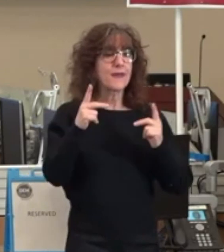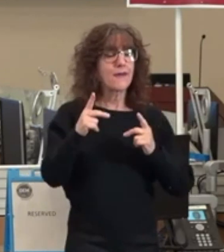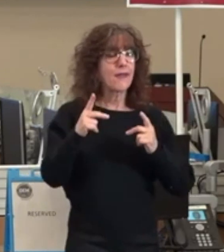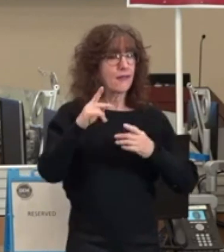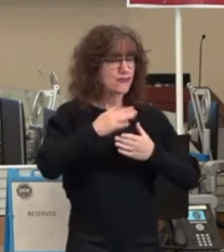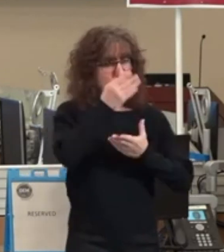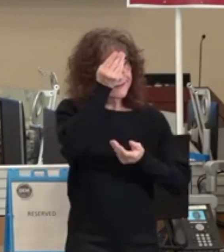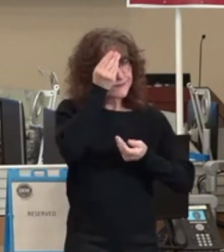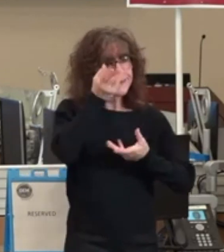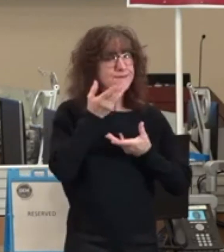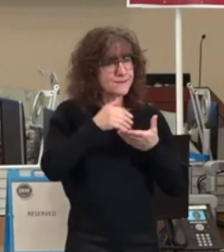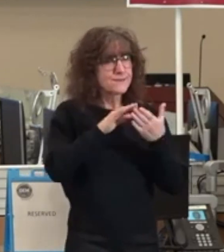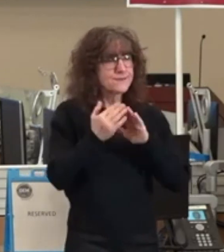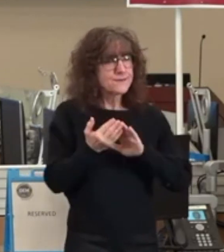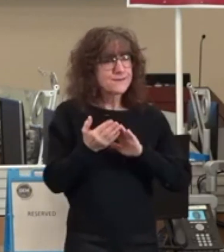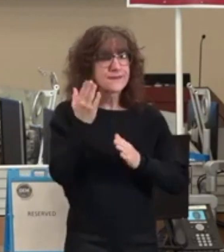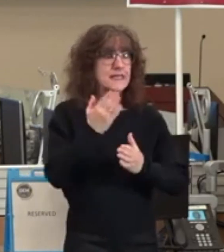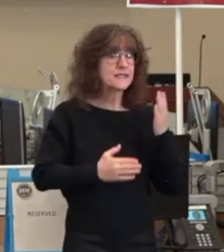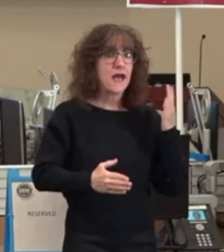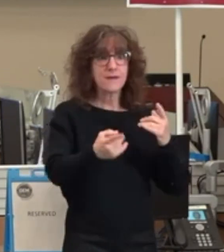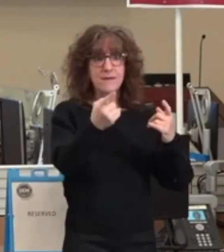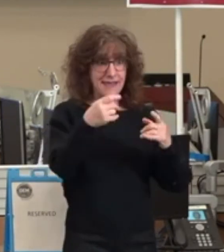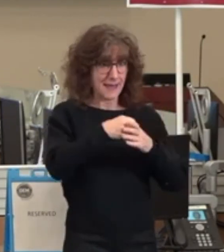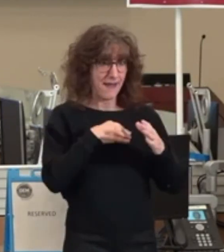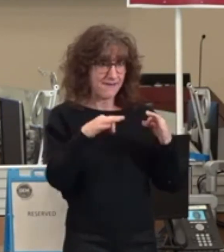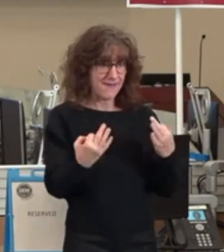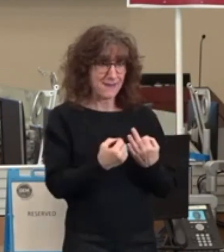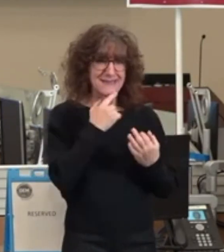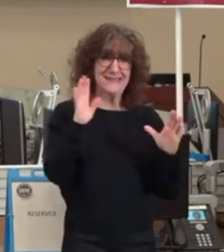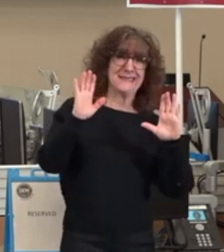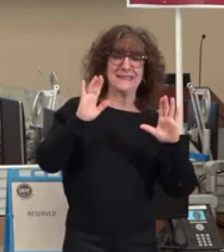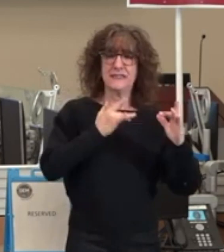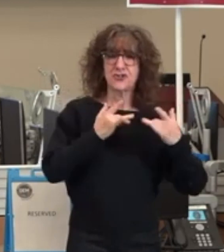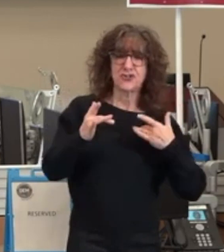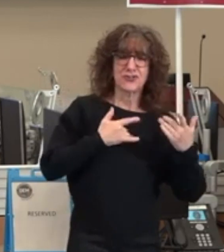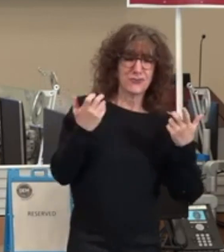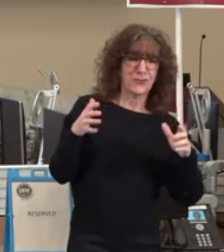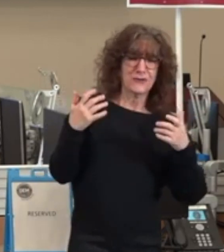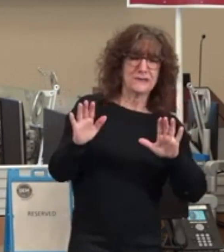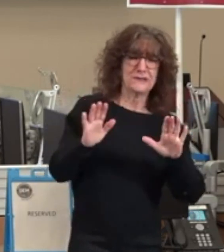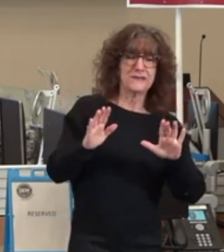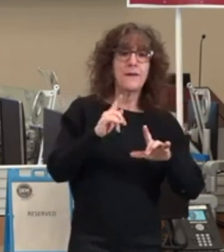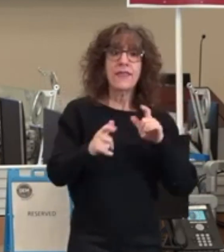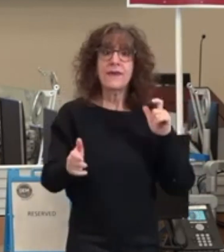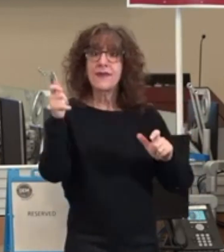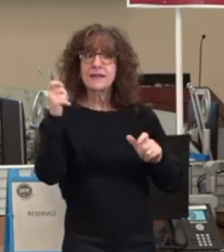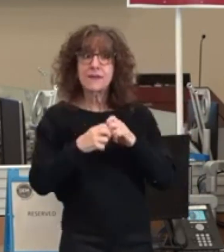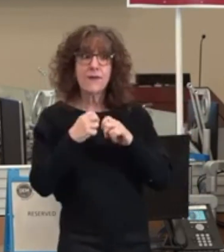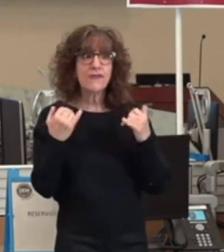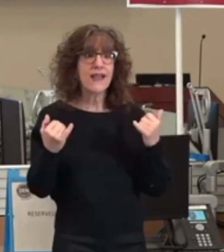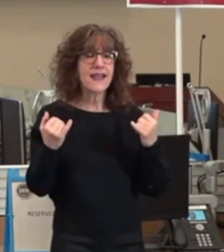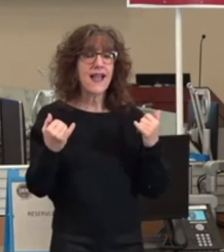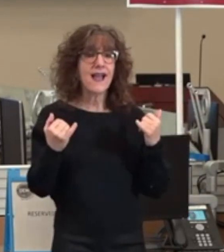as well in the community. Some have even been in my family who have expressed concerns about it. The main issue right now, however,